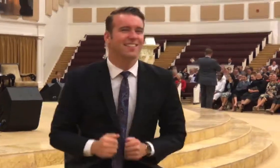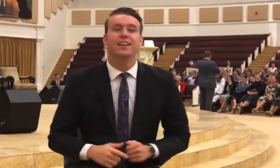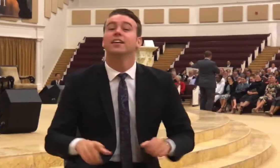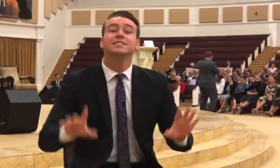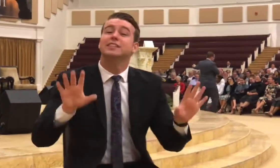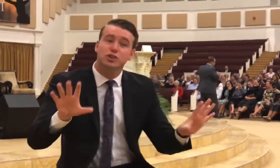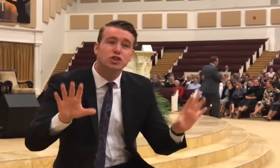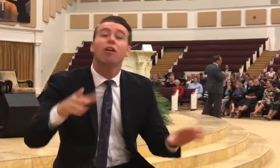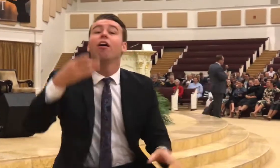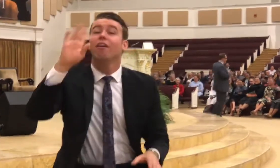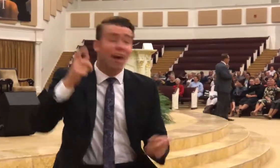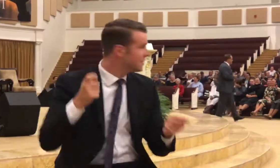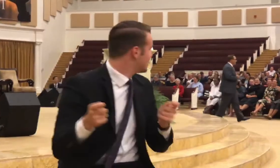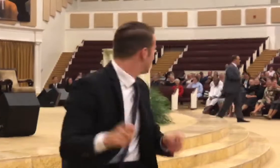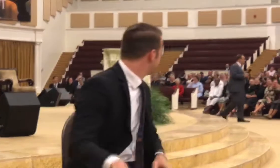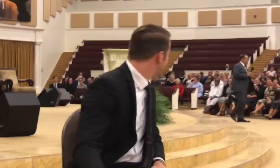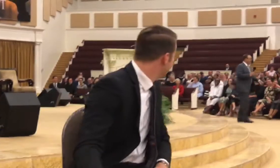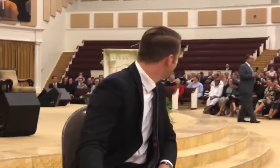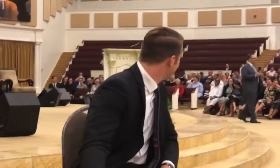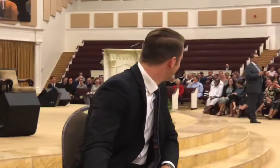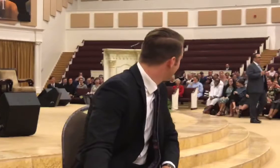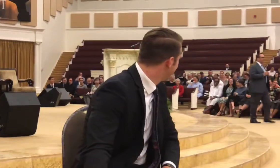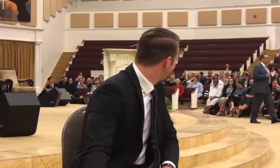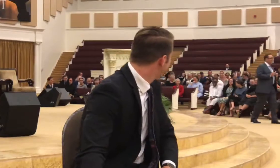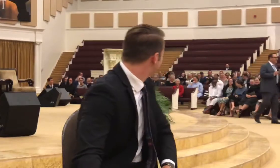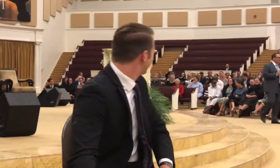Chill, baby. God's got this.